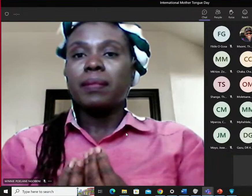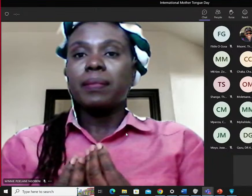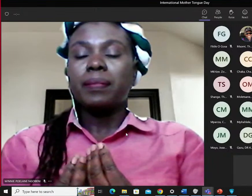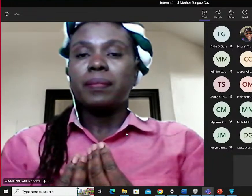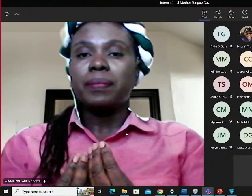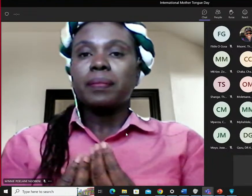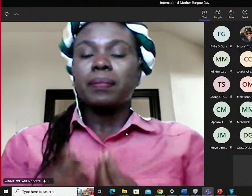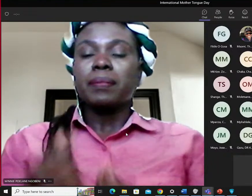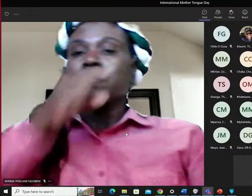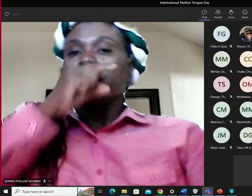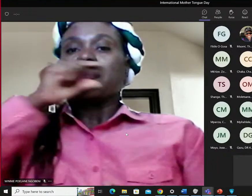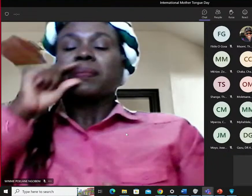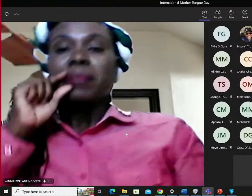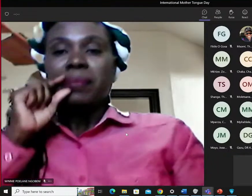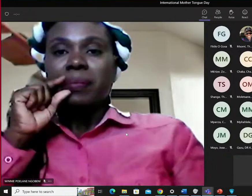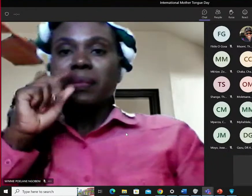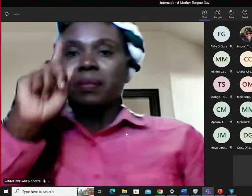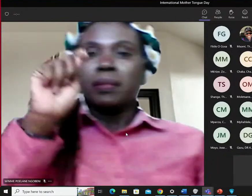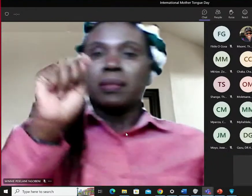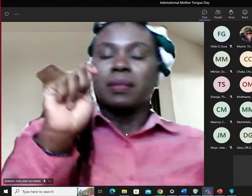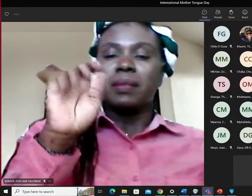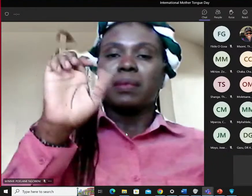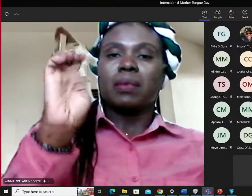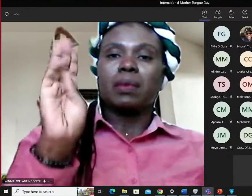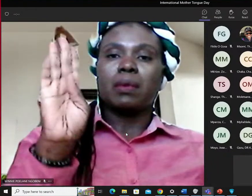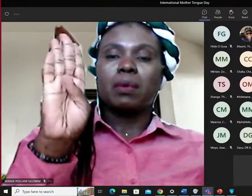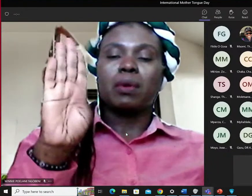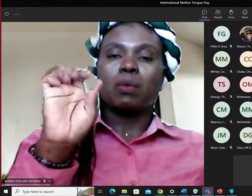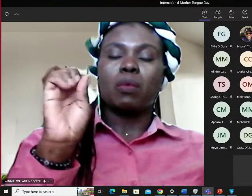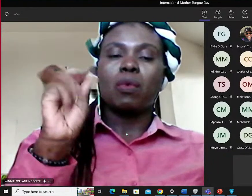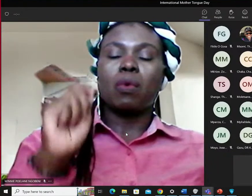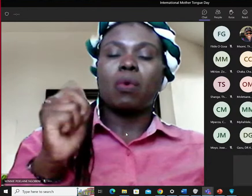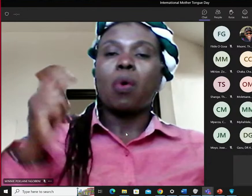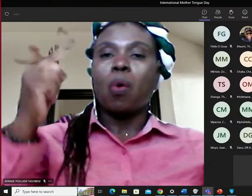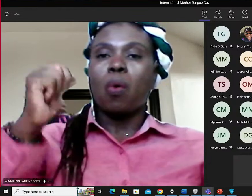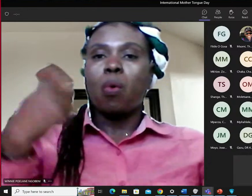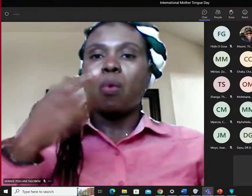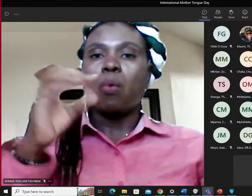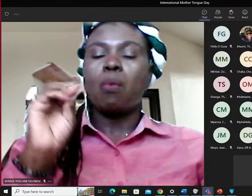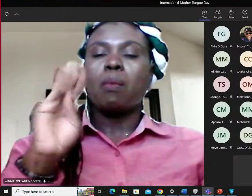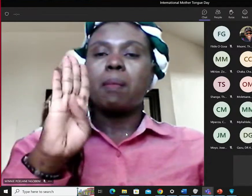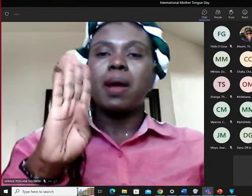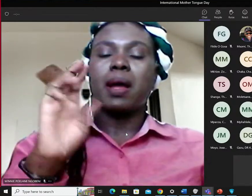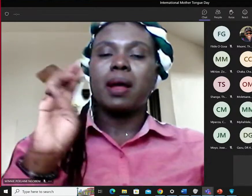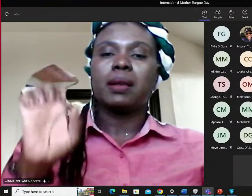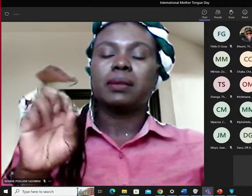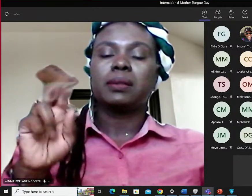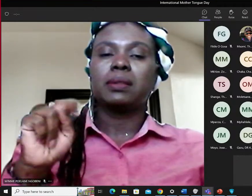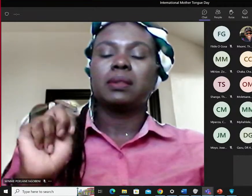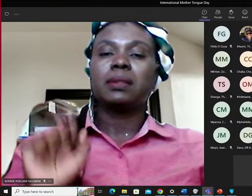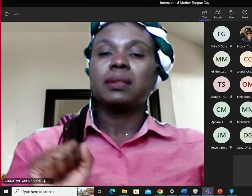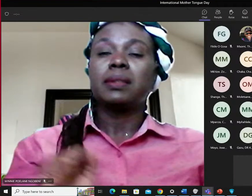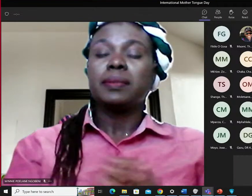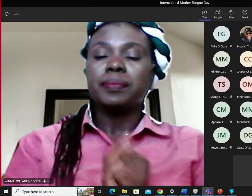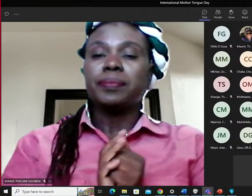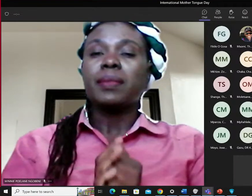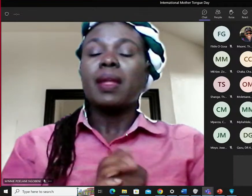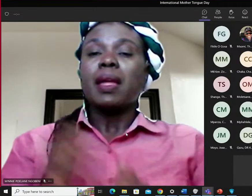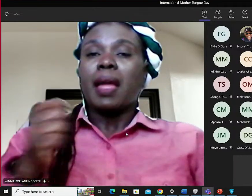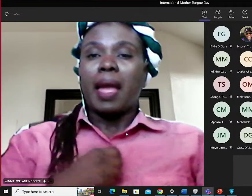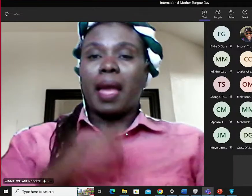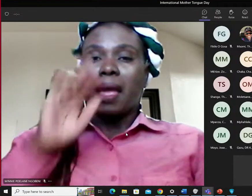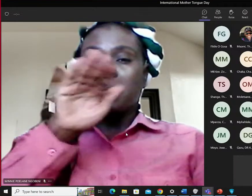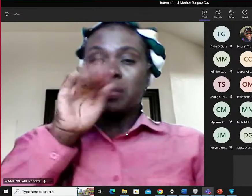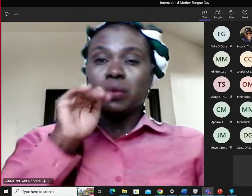Igama lami nginguTebuhu Isibongo Ngubane. Don't be fooled by this name. I am Zulu by birth.